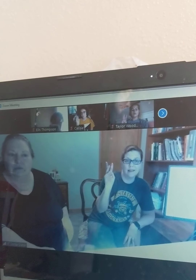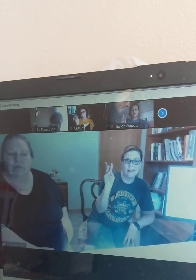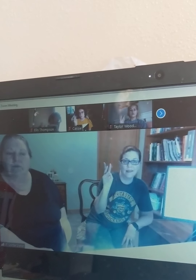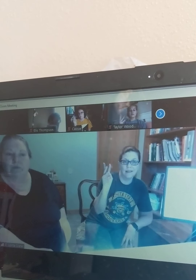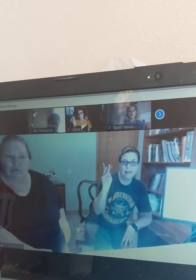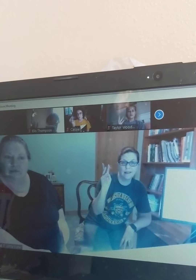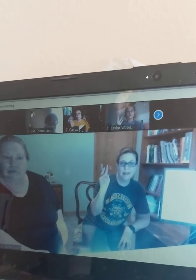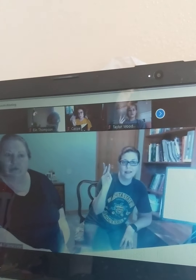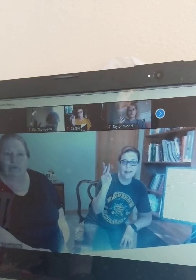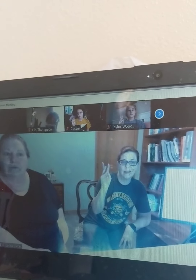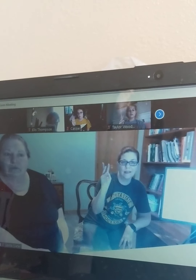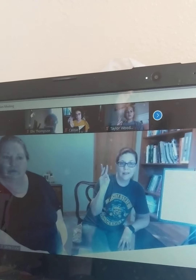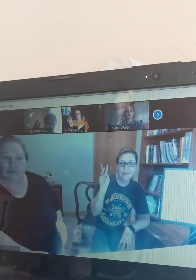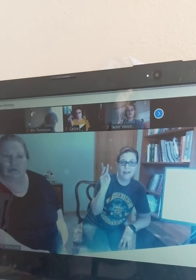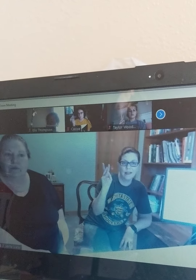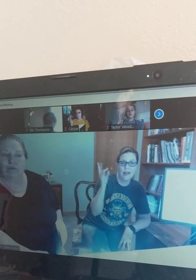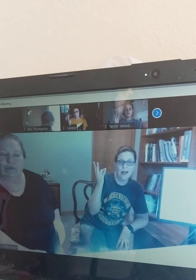16,